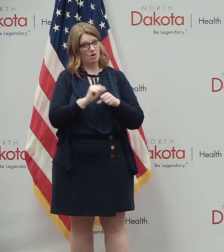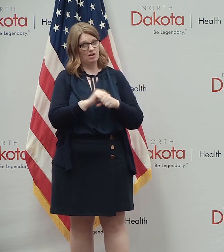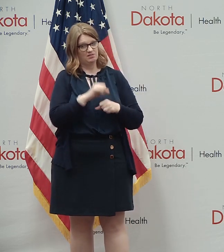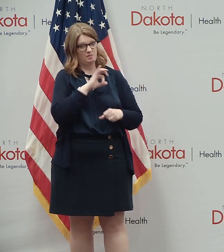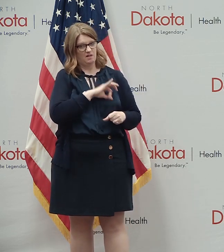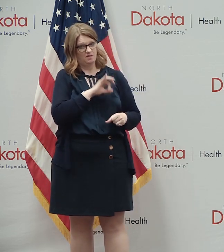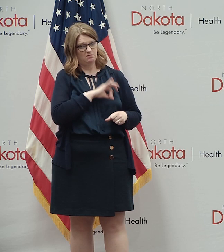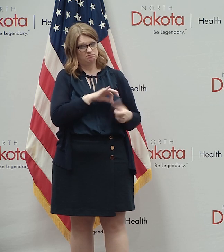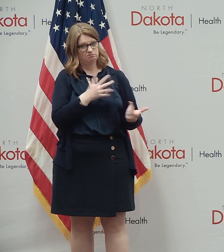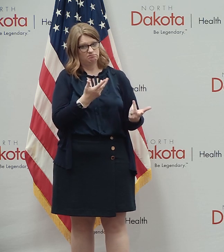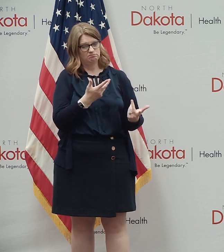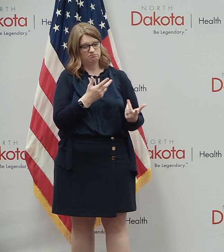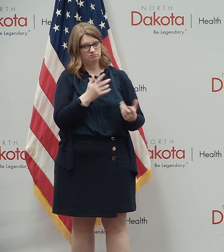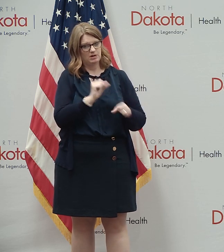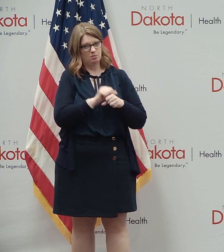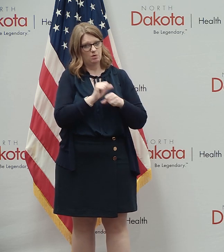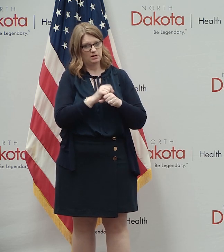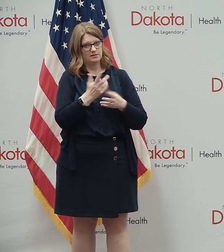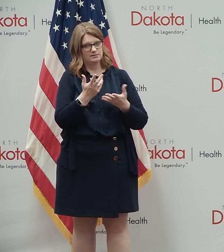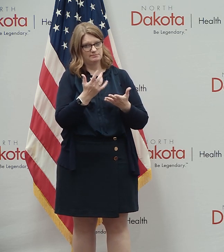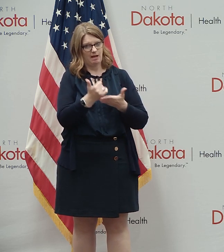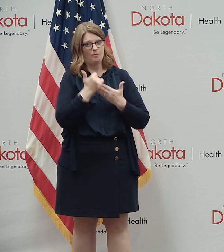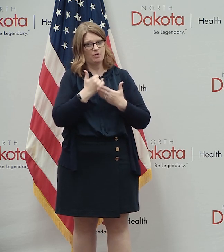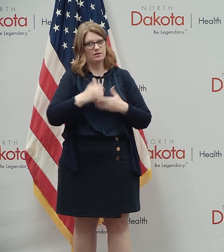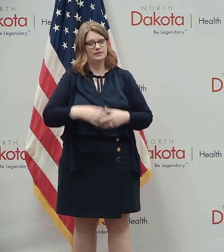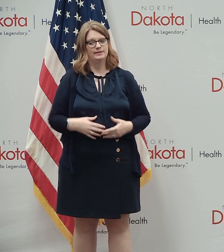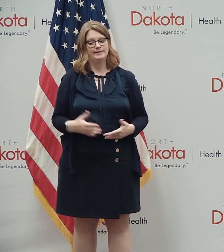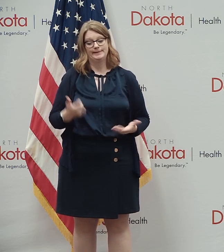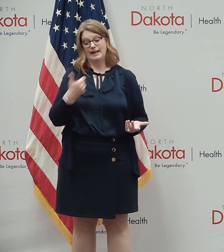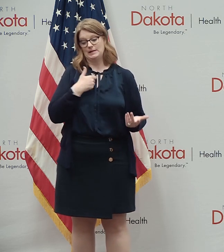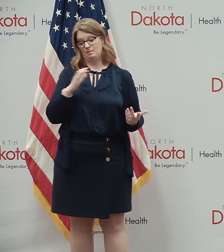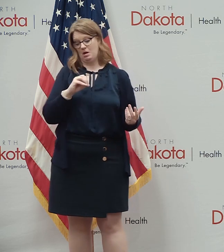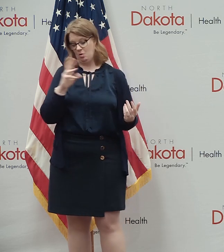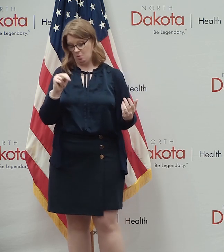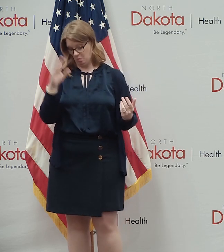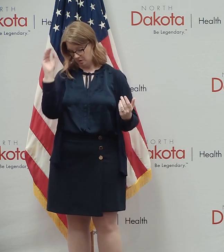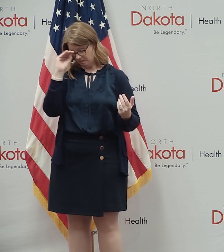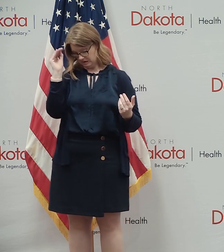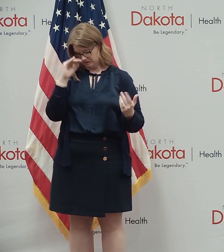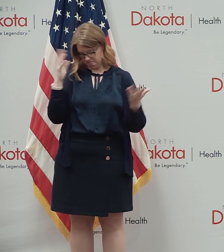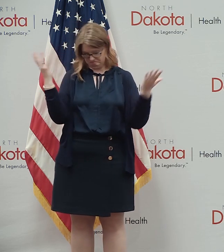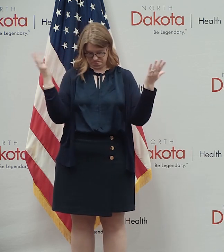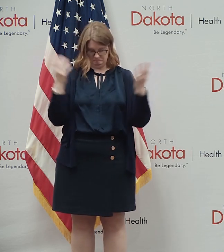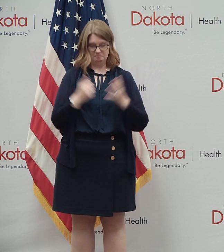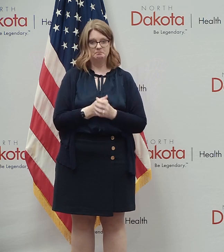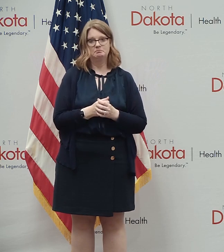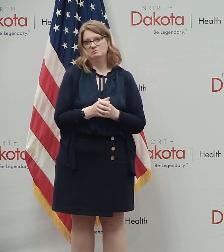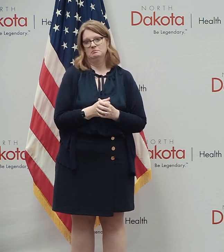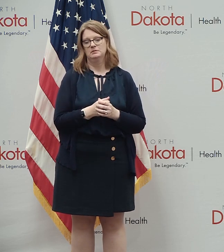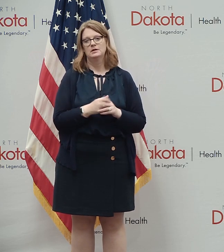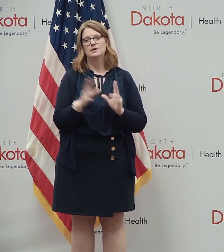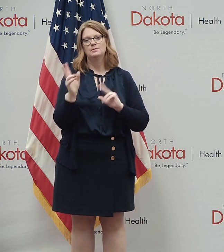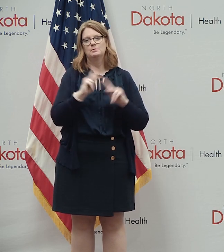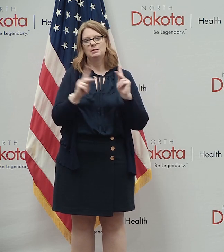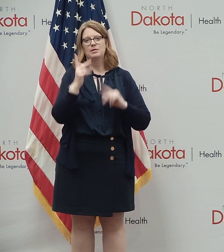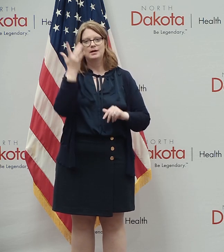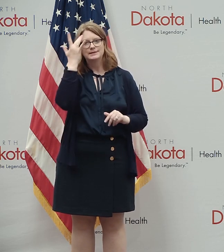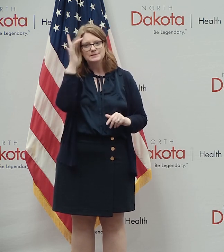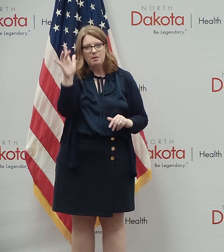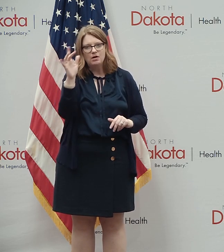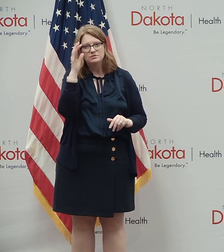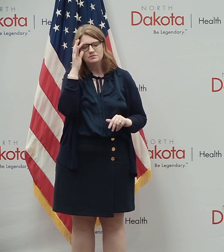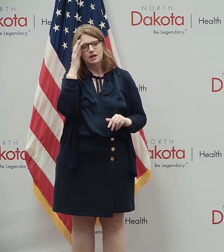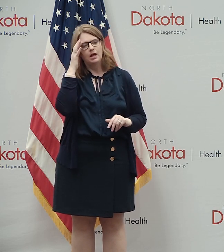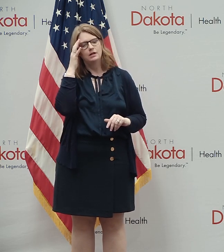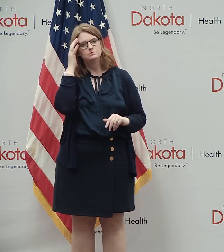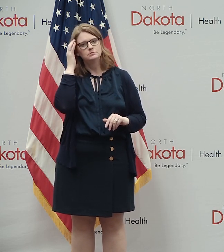itself. But that's a personal opinion. But I just think. People are smart, and I think that we'll see more